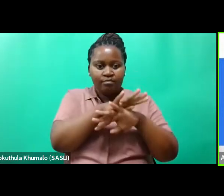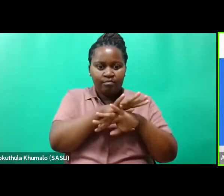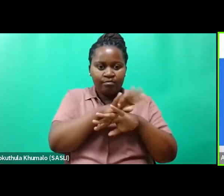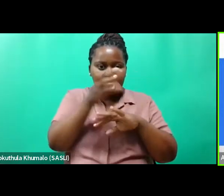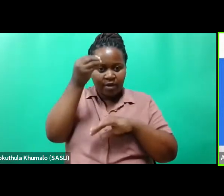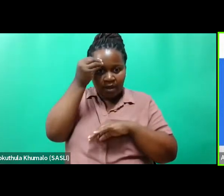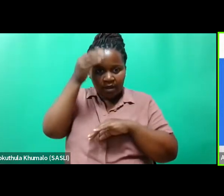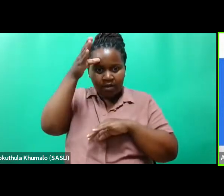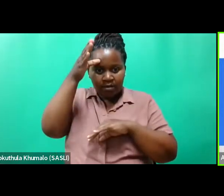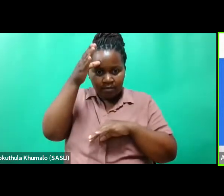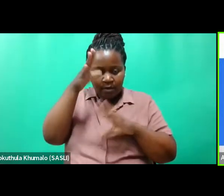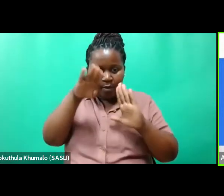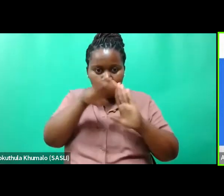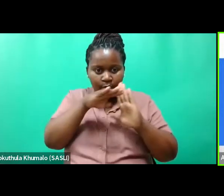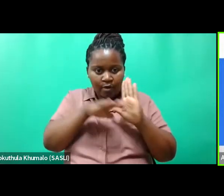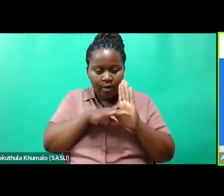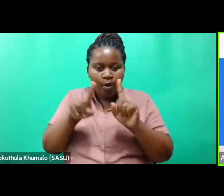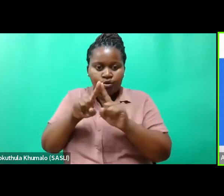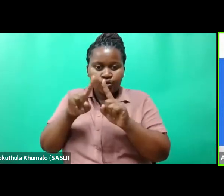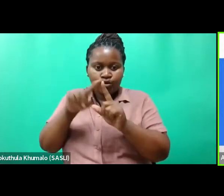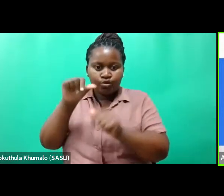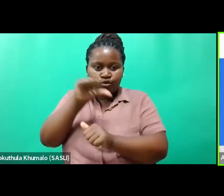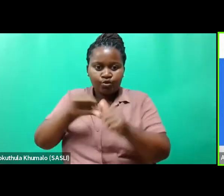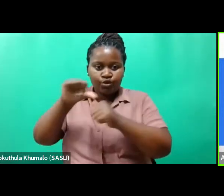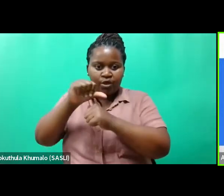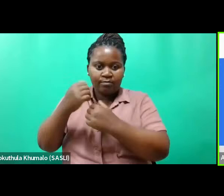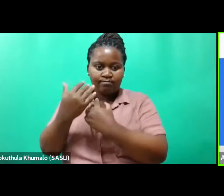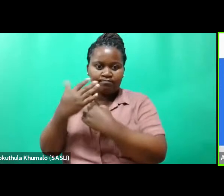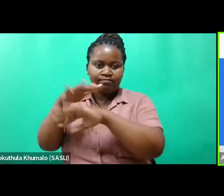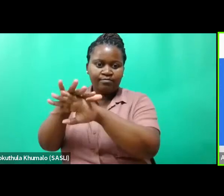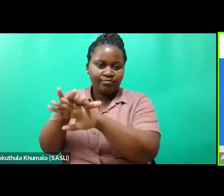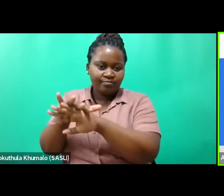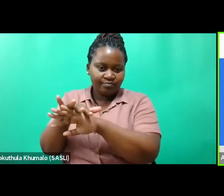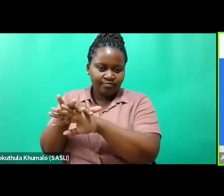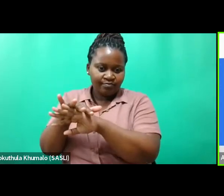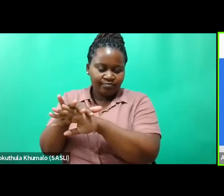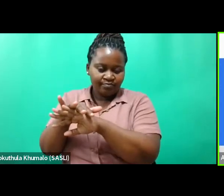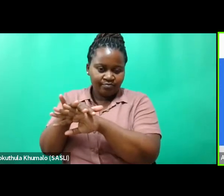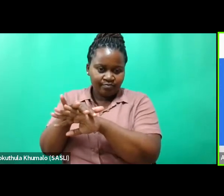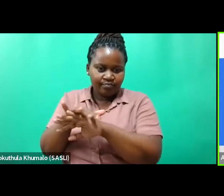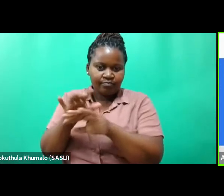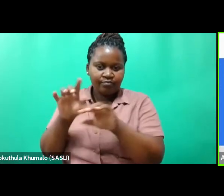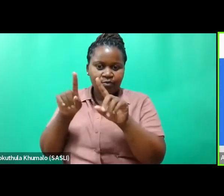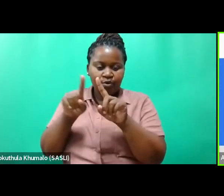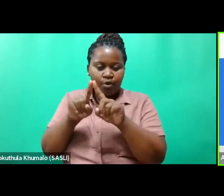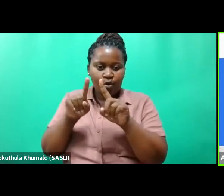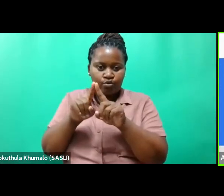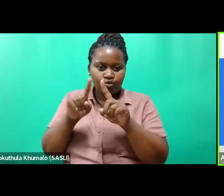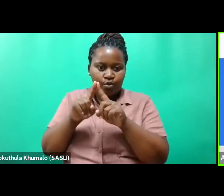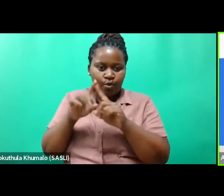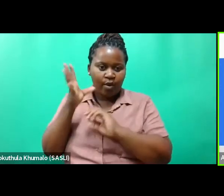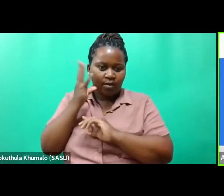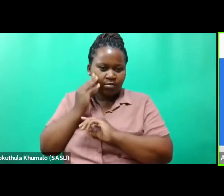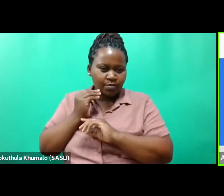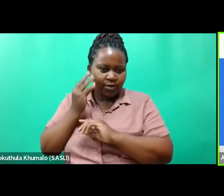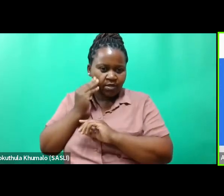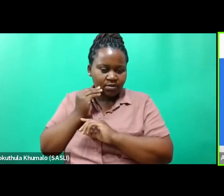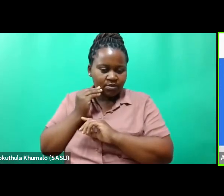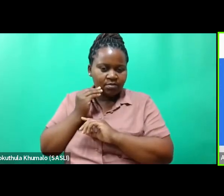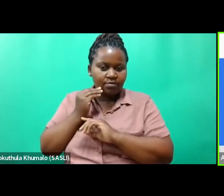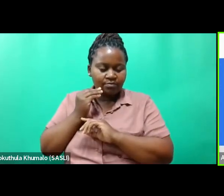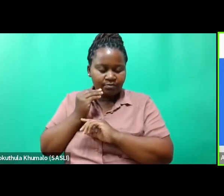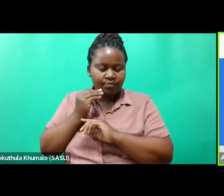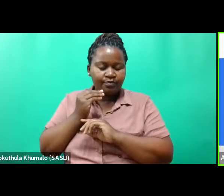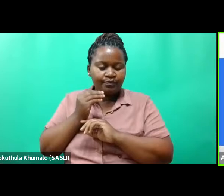also for social integration, and critically review the lived experiences, which will